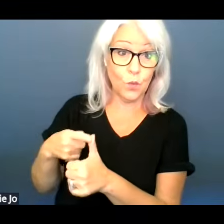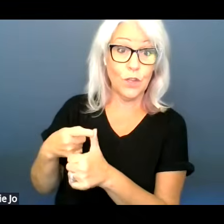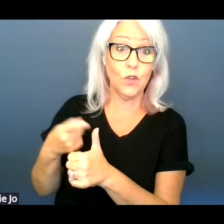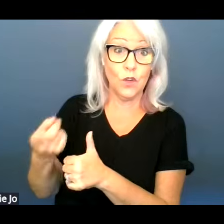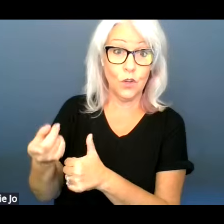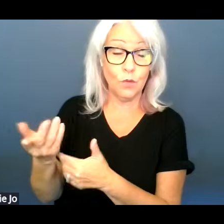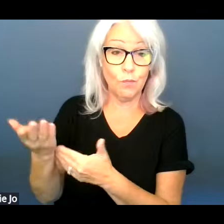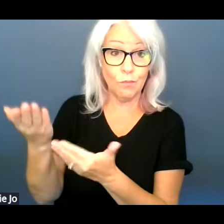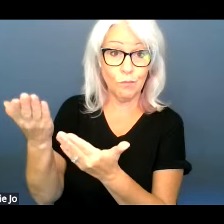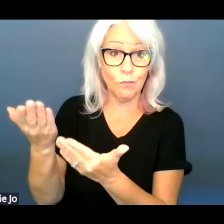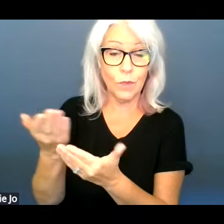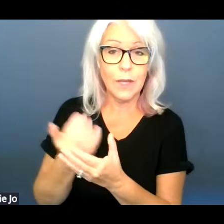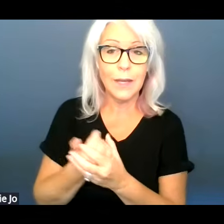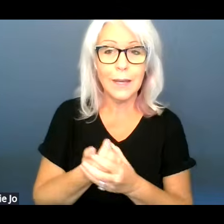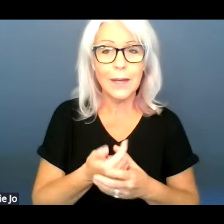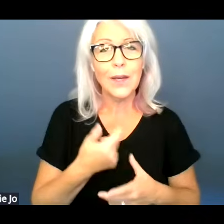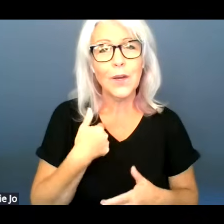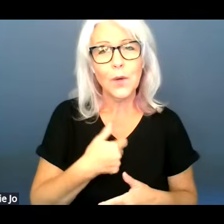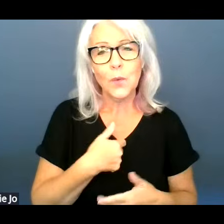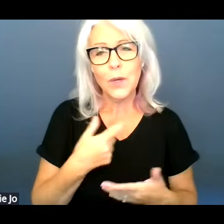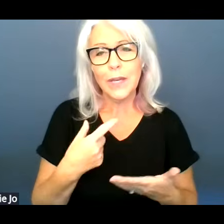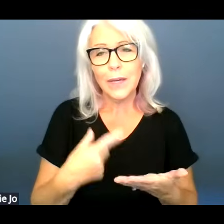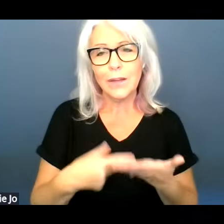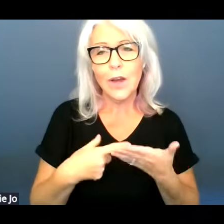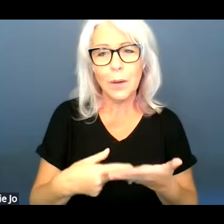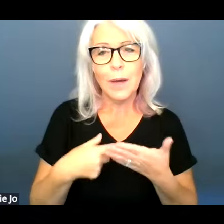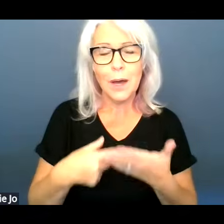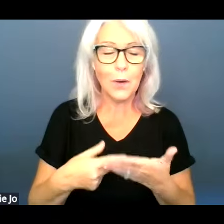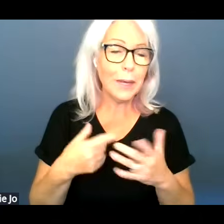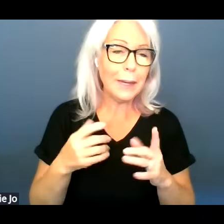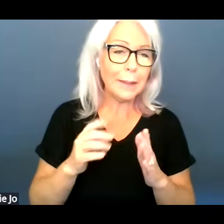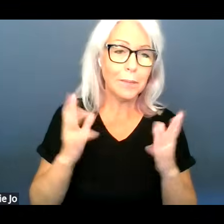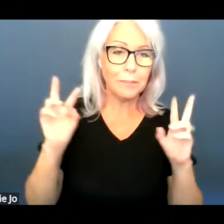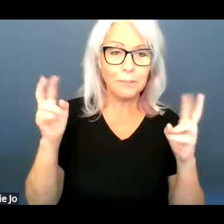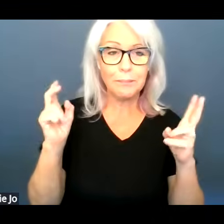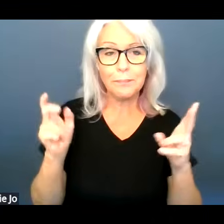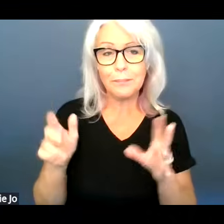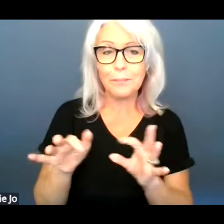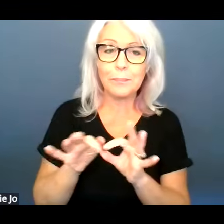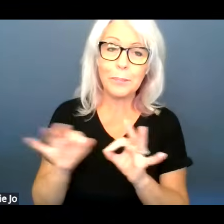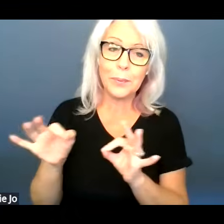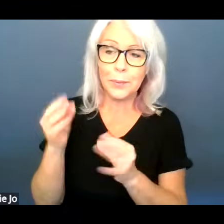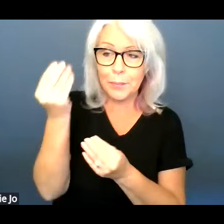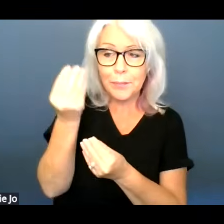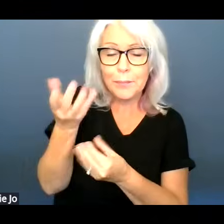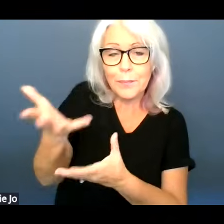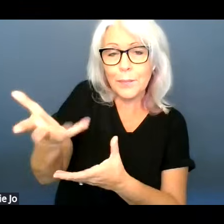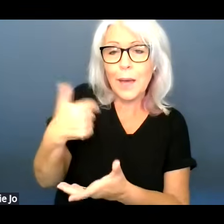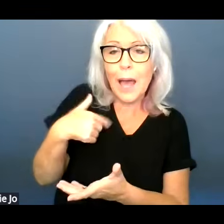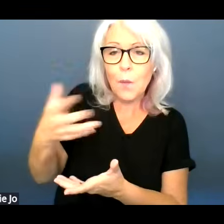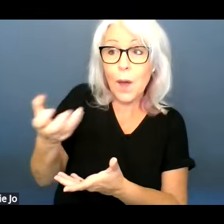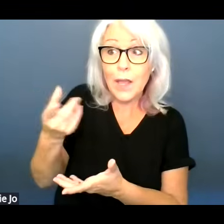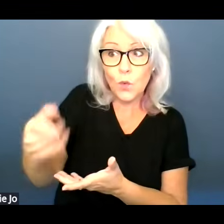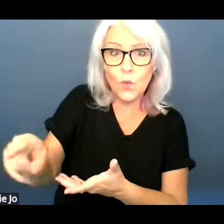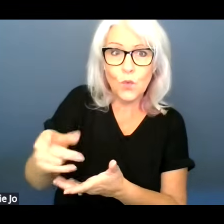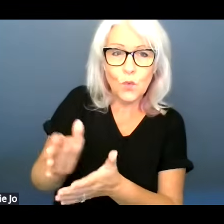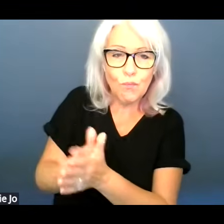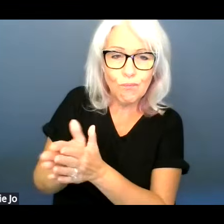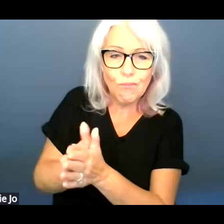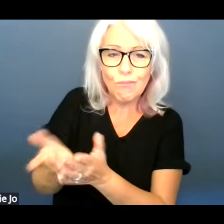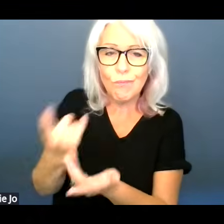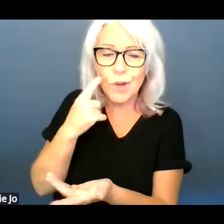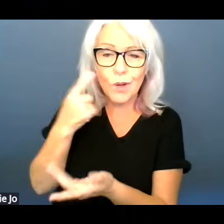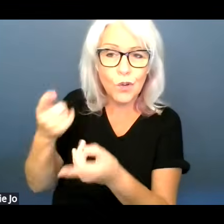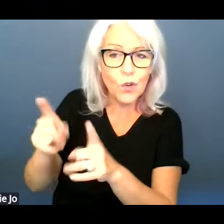you know, we always call them elevator speeches. I believe right? you, yeah. If I were going to walk in and pitch you with an idea that I wanted you to sign on board with, Mhm.